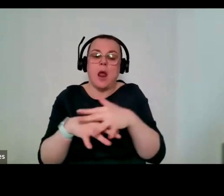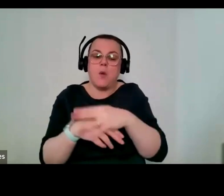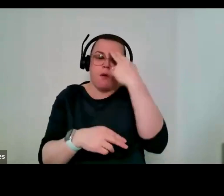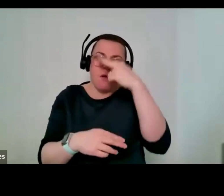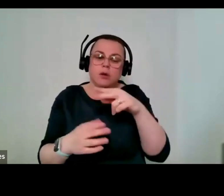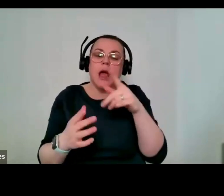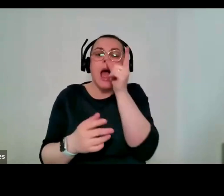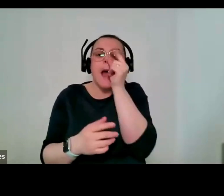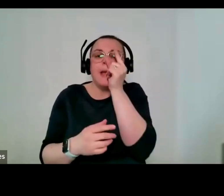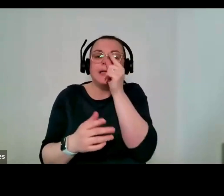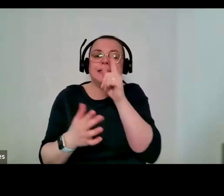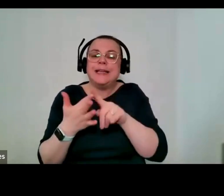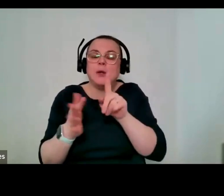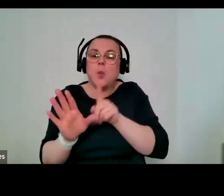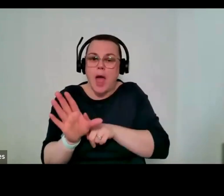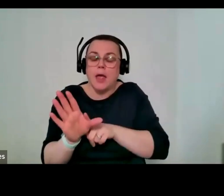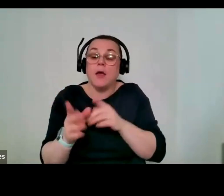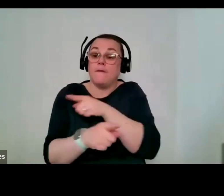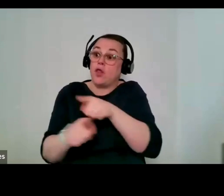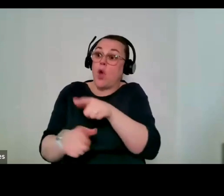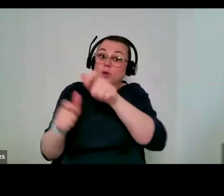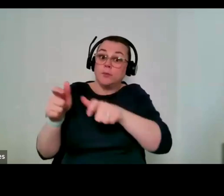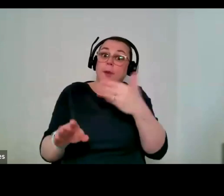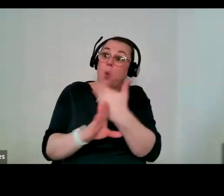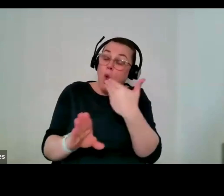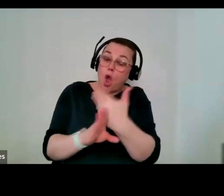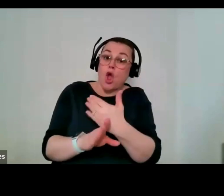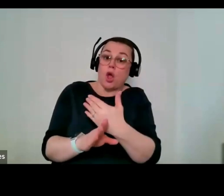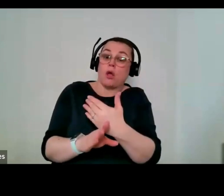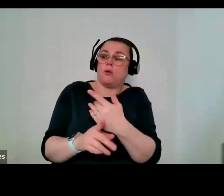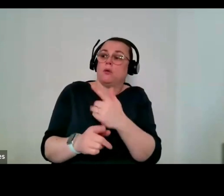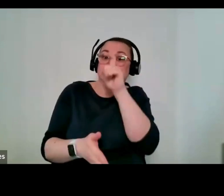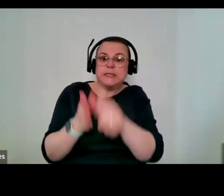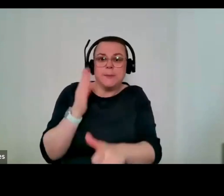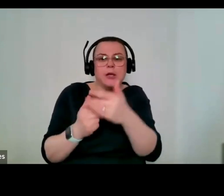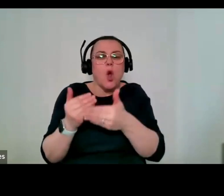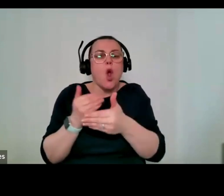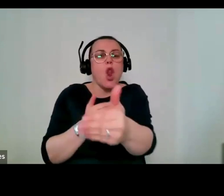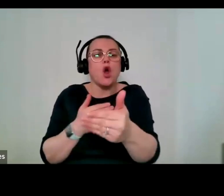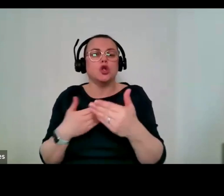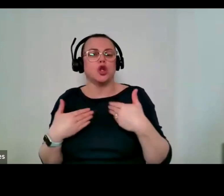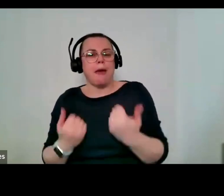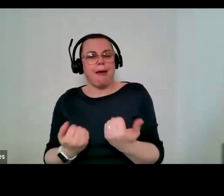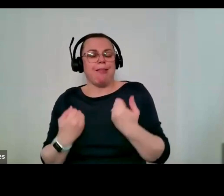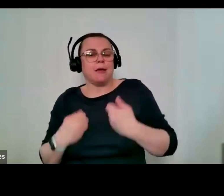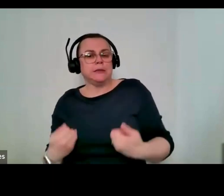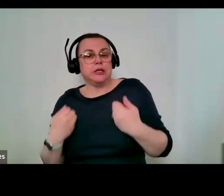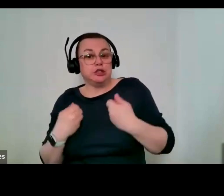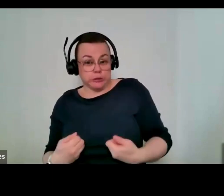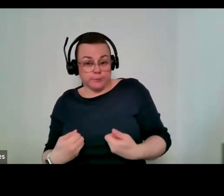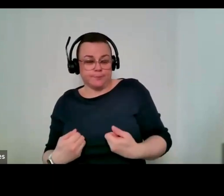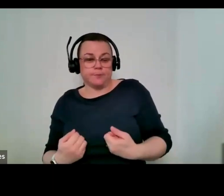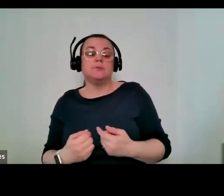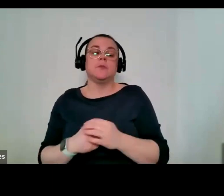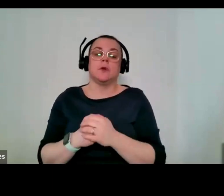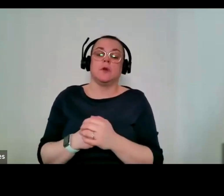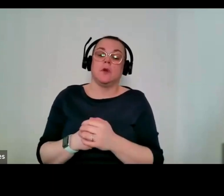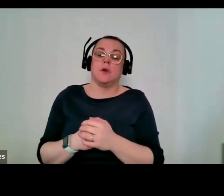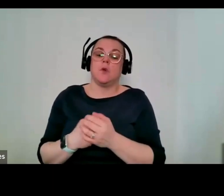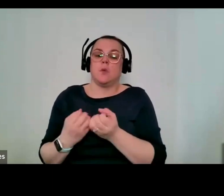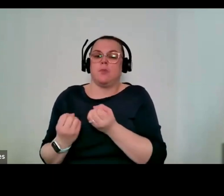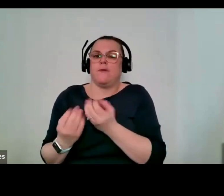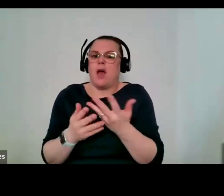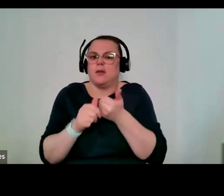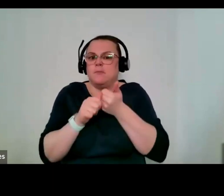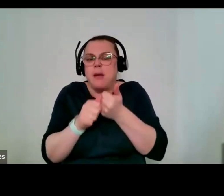for people working there with disabilities and long-term health conditions. So we provided mentoring